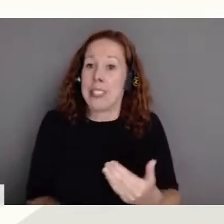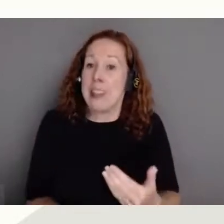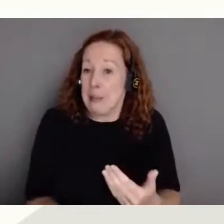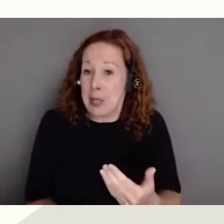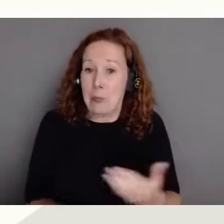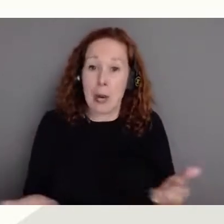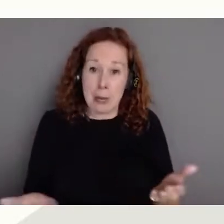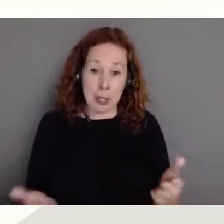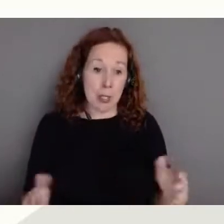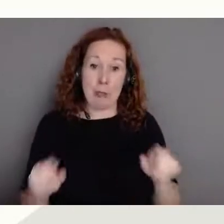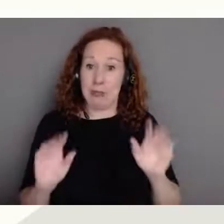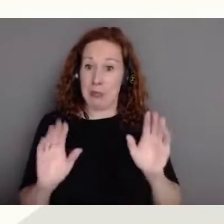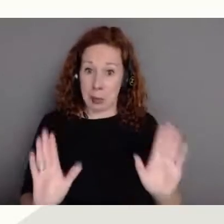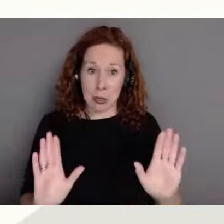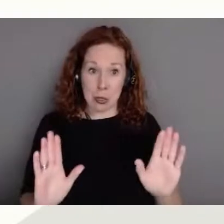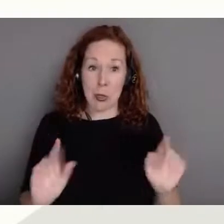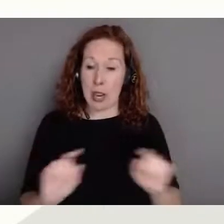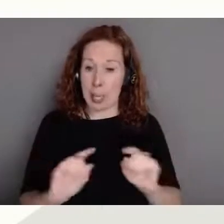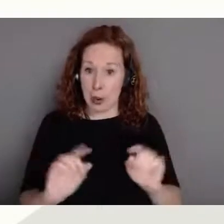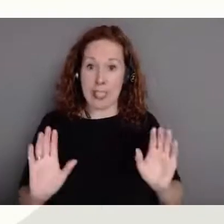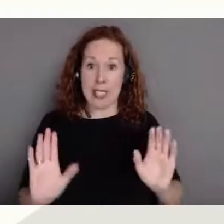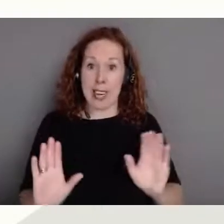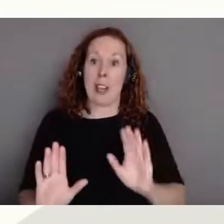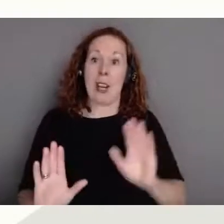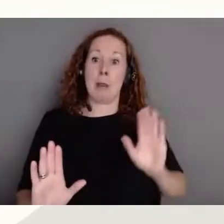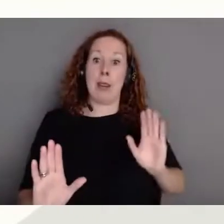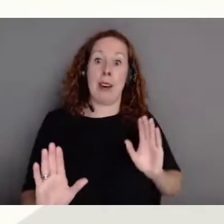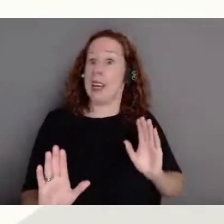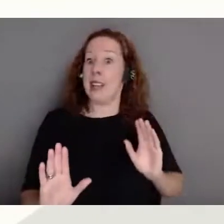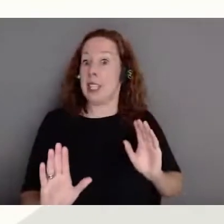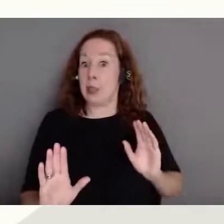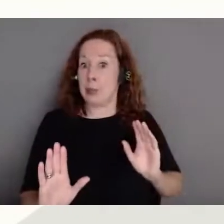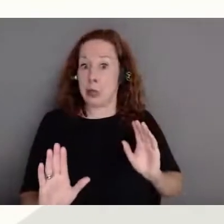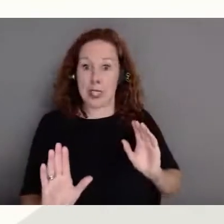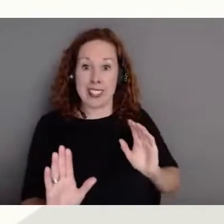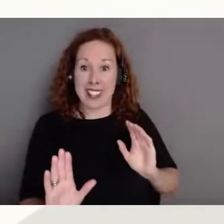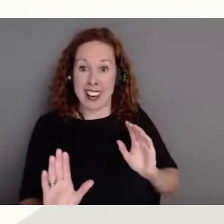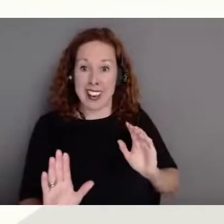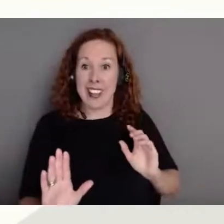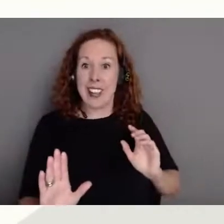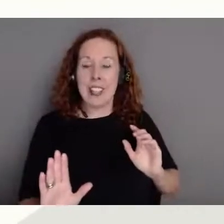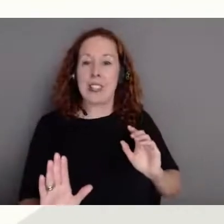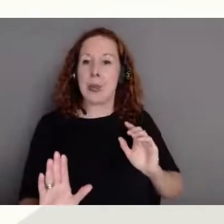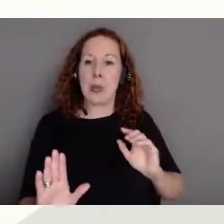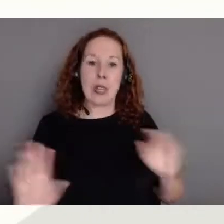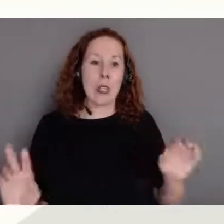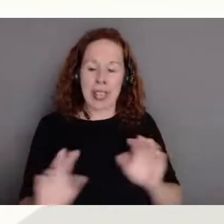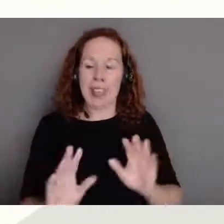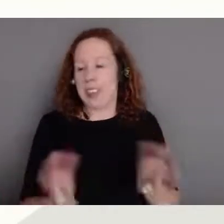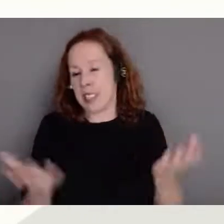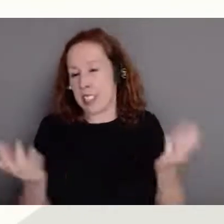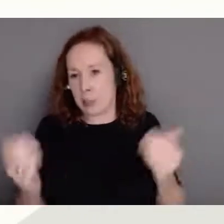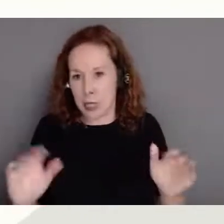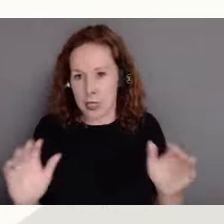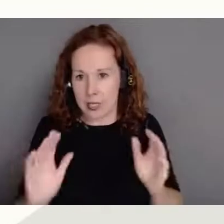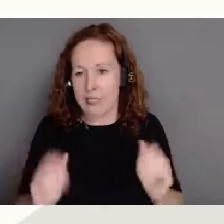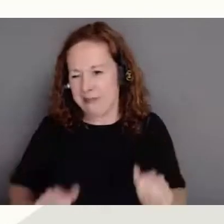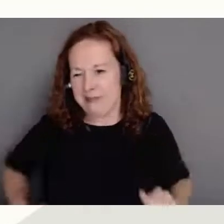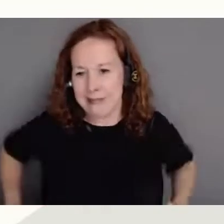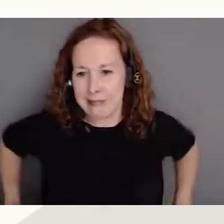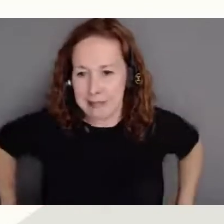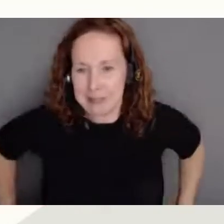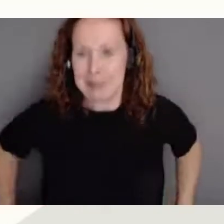I always want to make sure those two have eye contact. I'm behind the hearing person, Yeah, say, so yeah. they're looking at the deaf